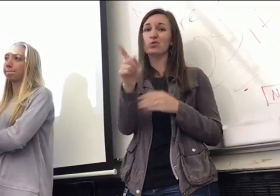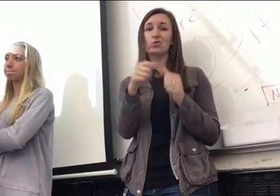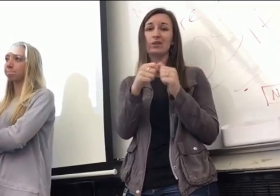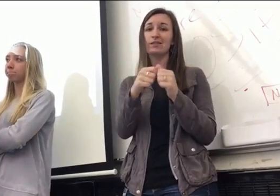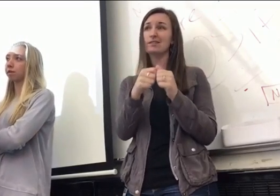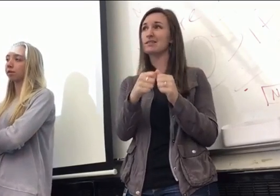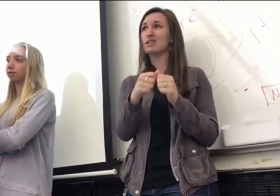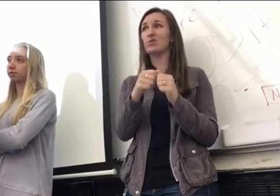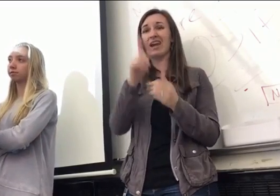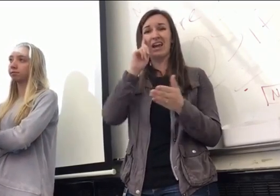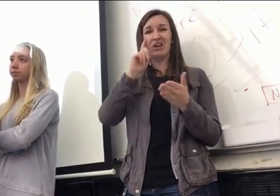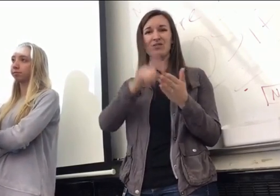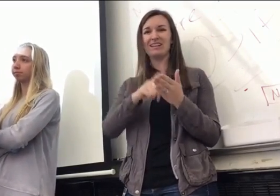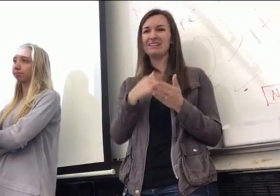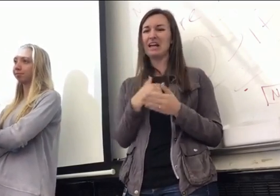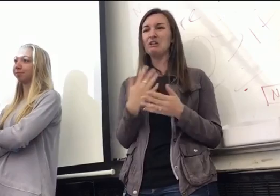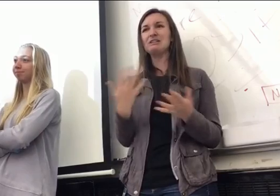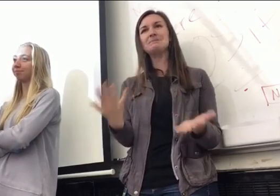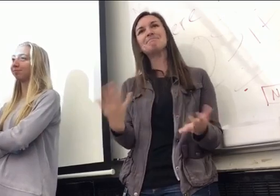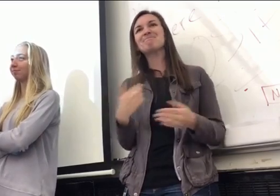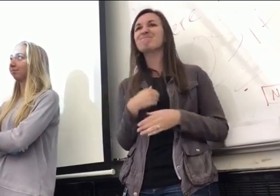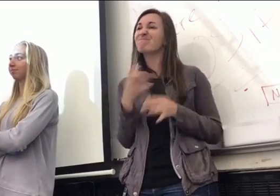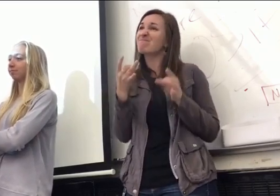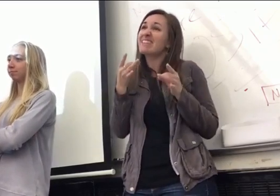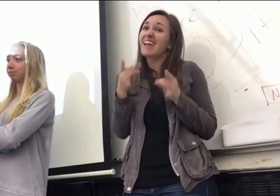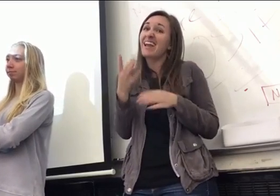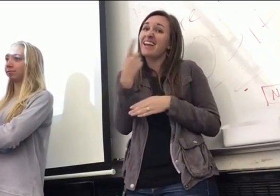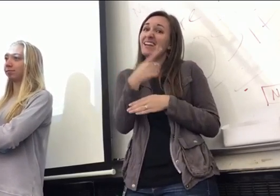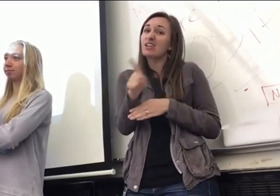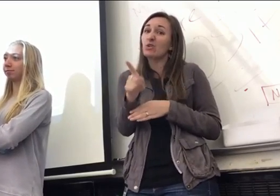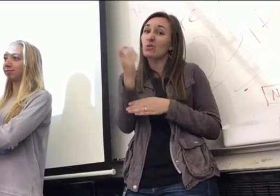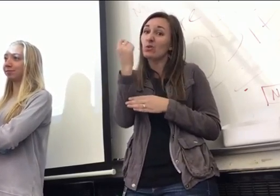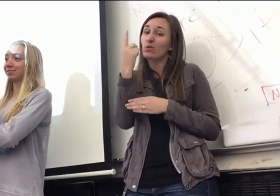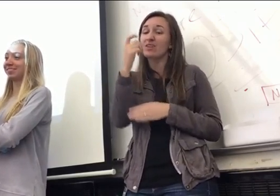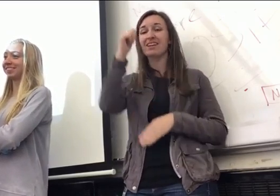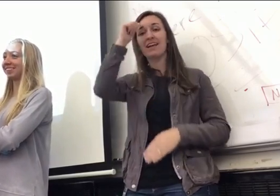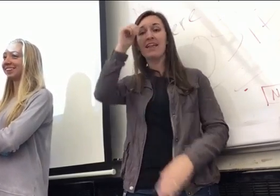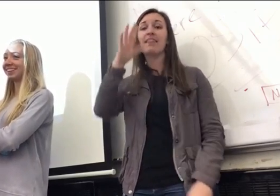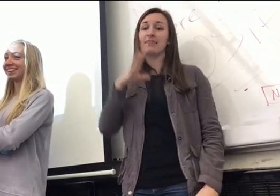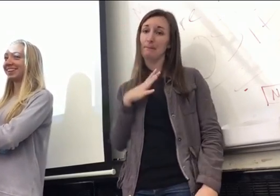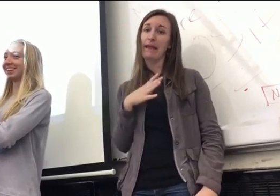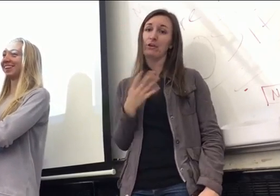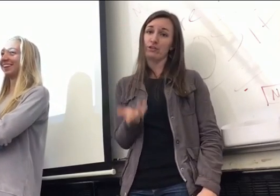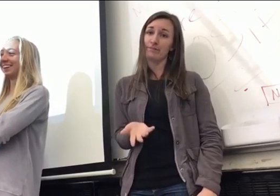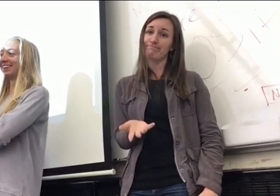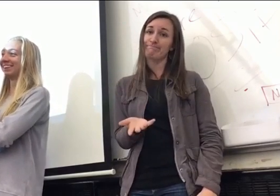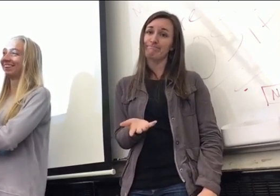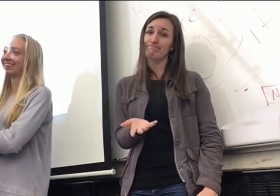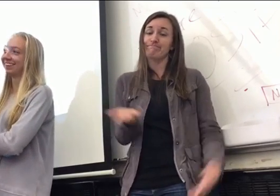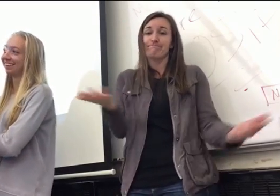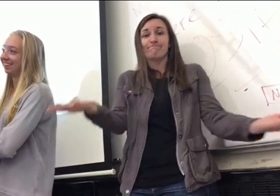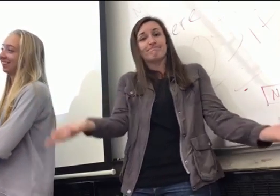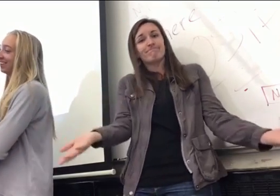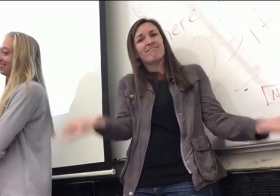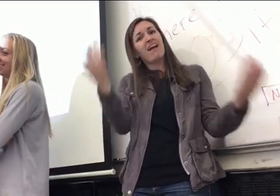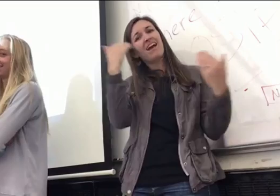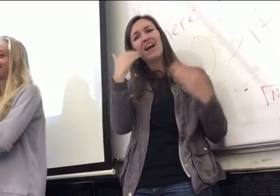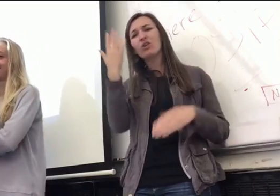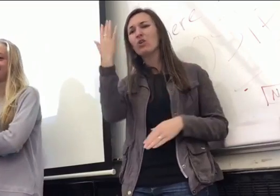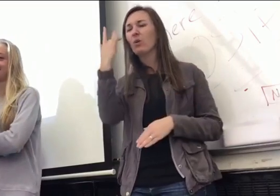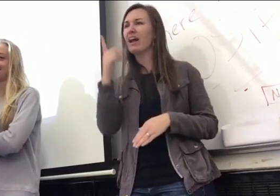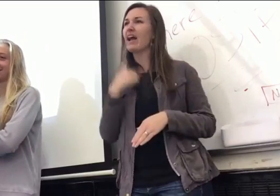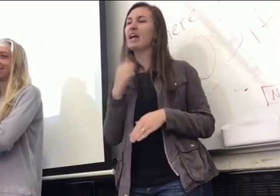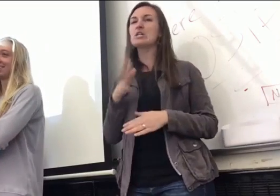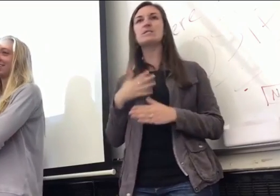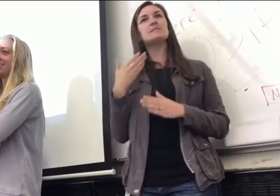that there's something I just really hate about you guys. And that's the male gender. They're awful. I don't know what it is about them, but I just